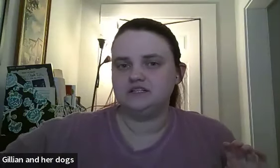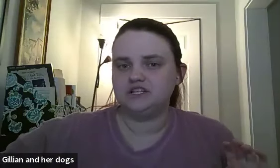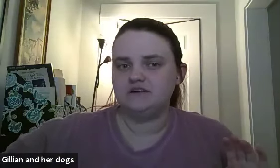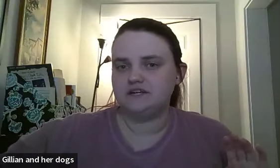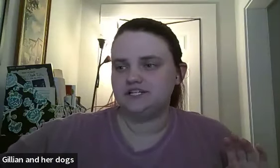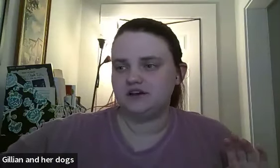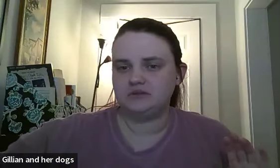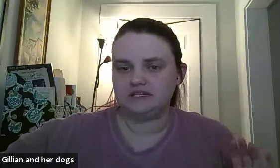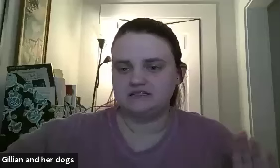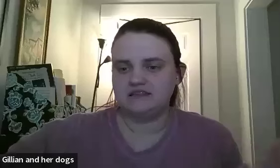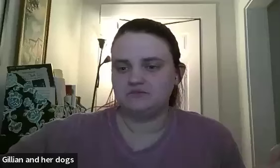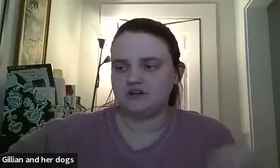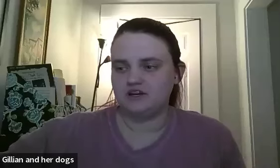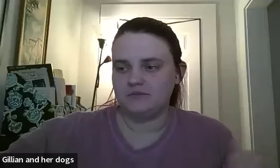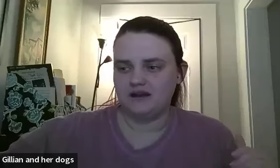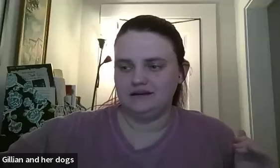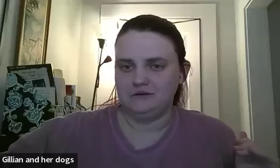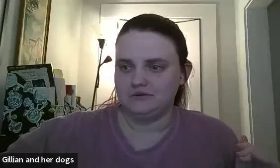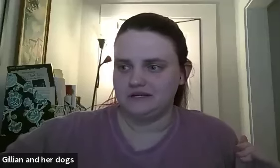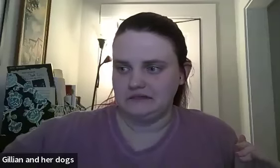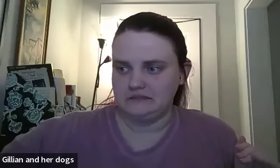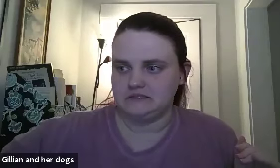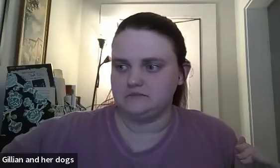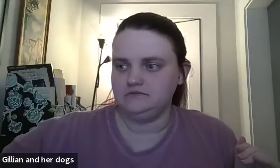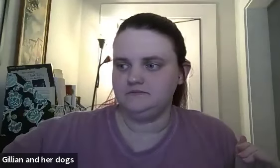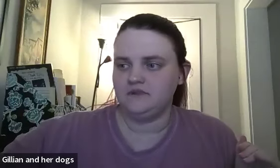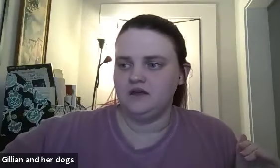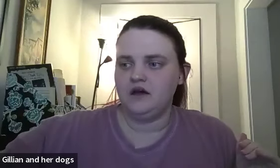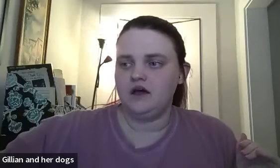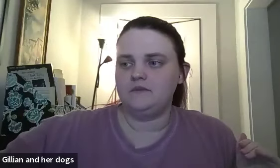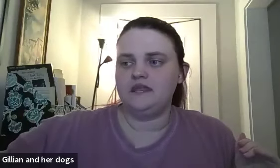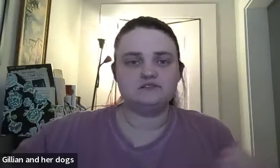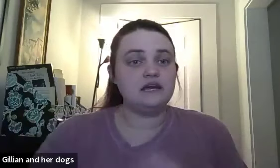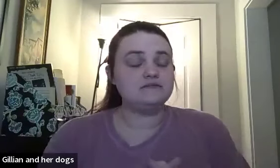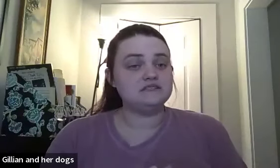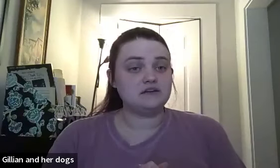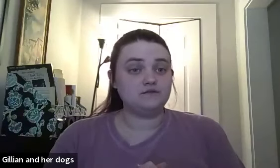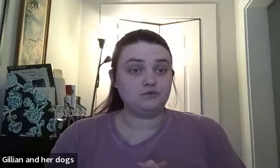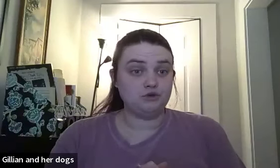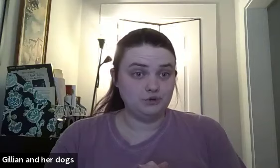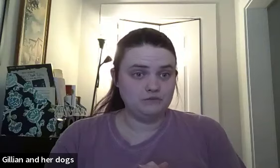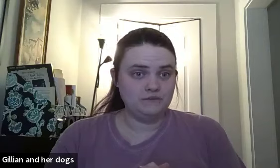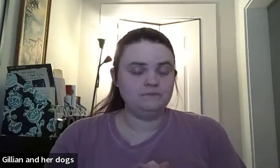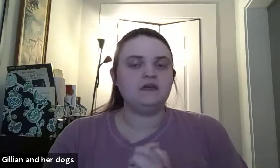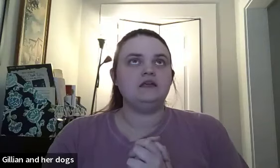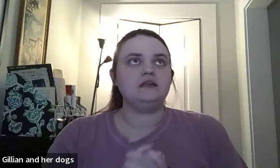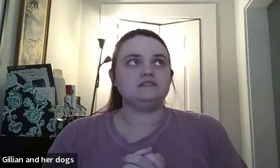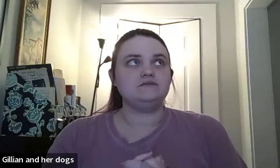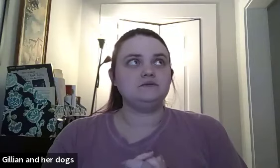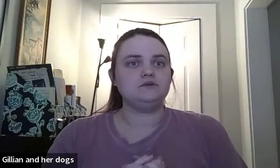Let's try to finish out our places and then we'll try to go back. I know we're running out of time. The next one I have is the sign for room. Now the sign for